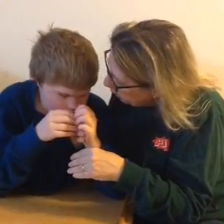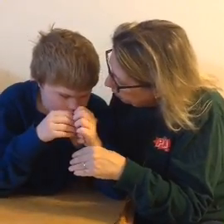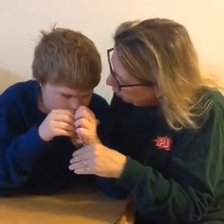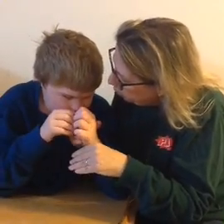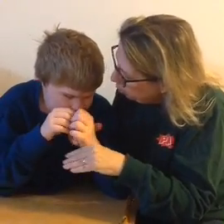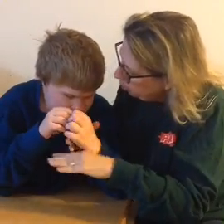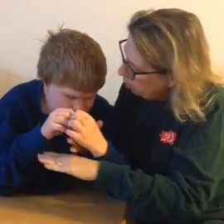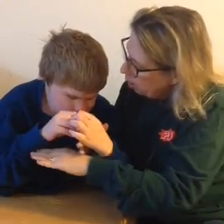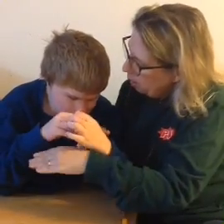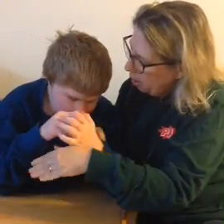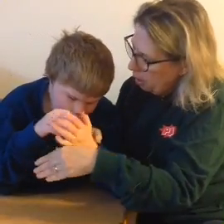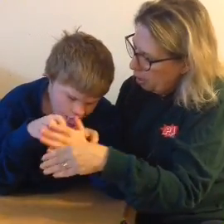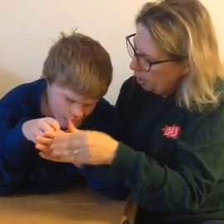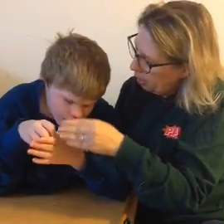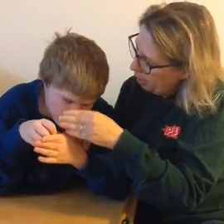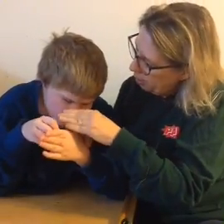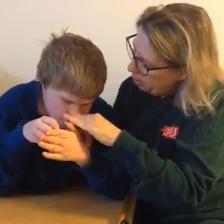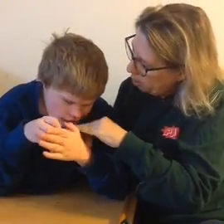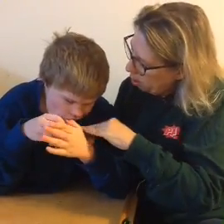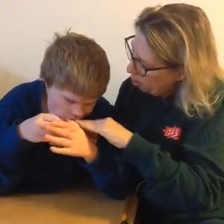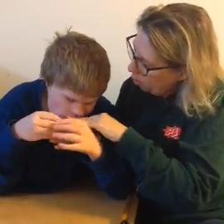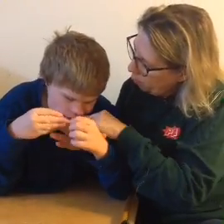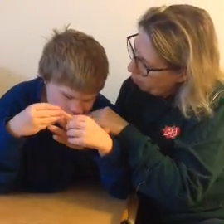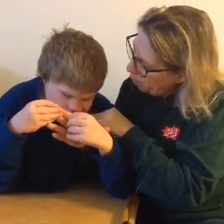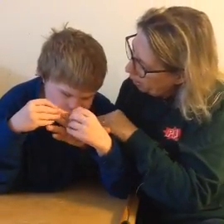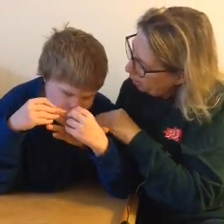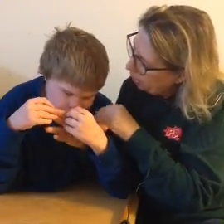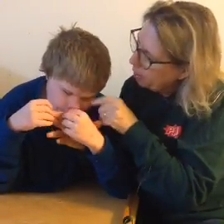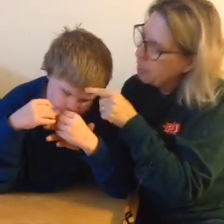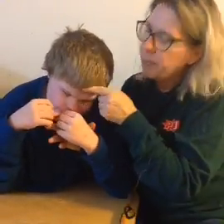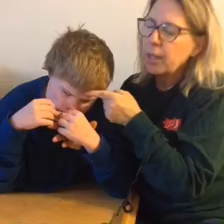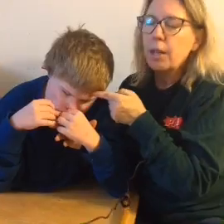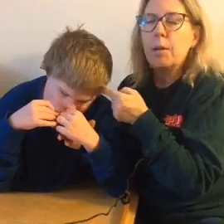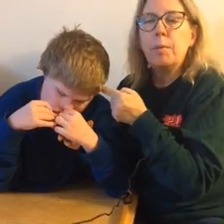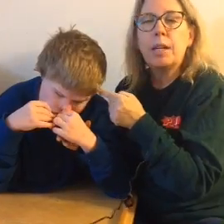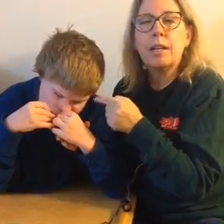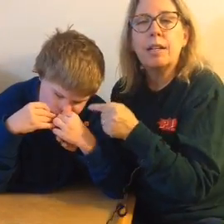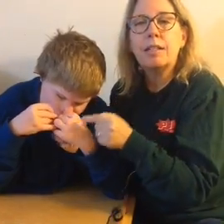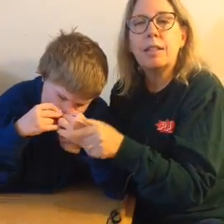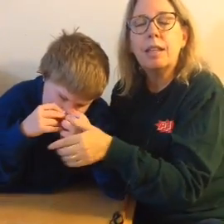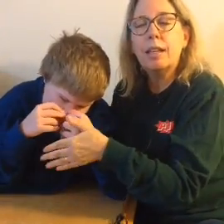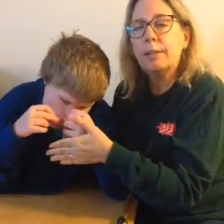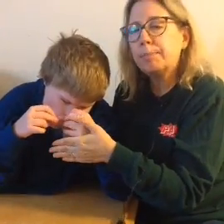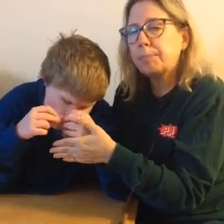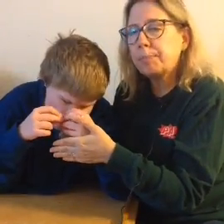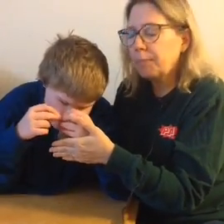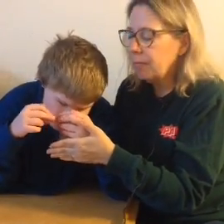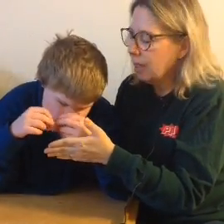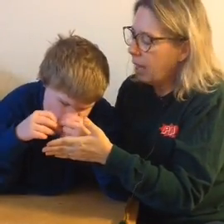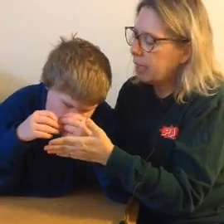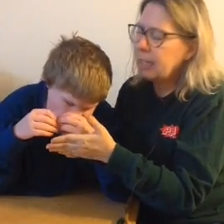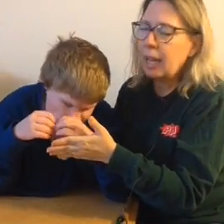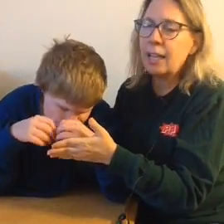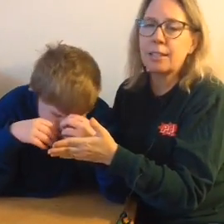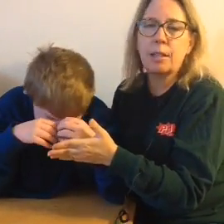to do hand over hand, because then I can ask